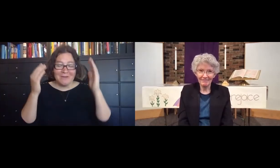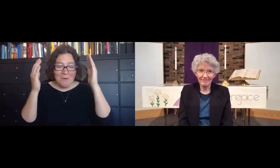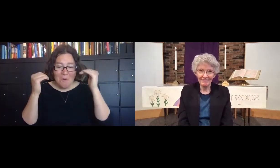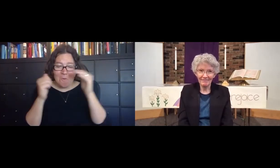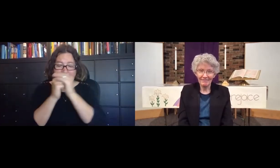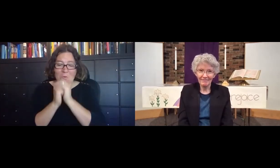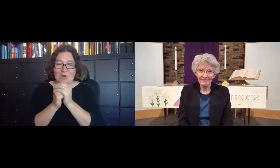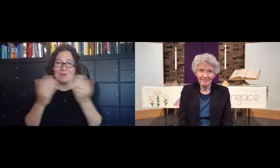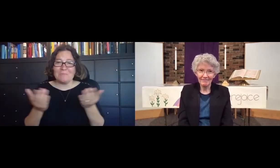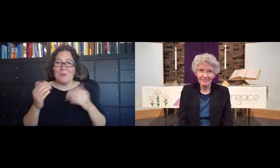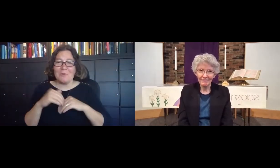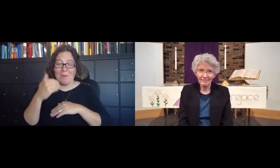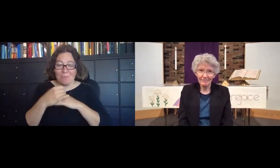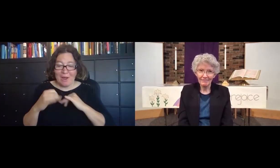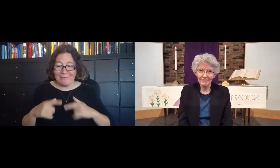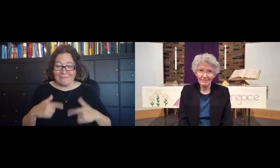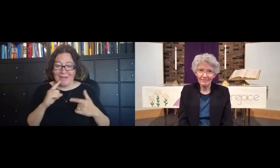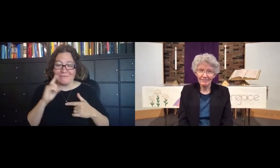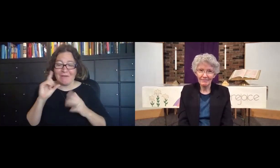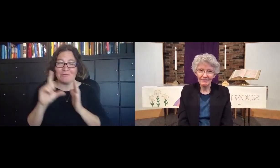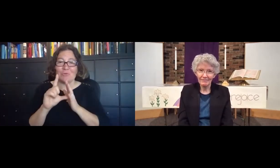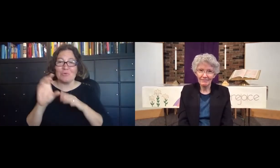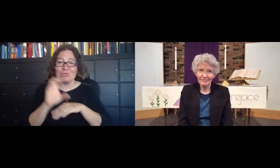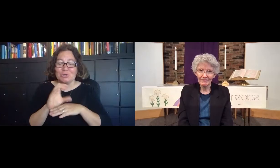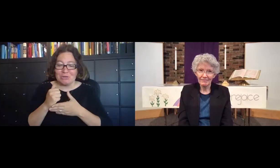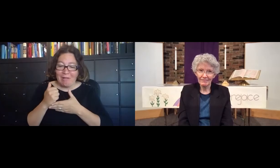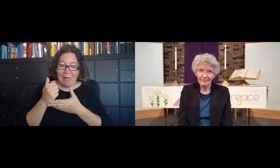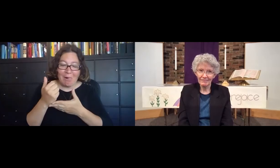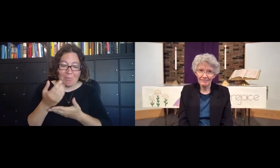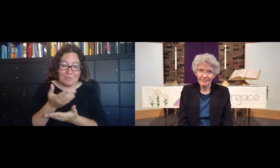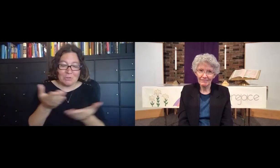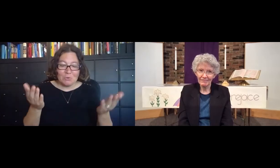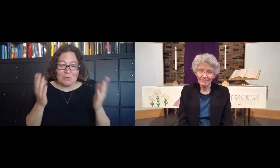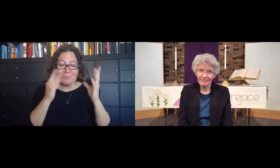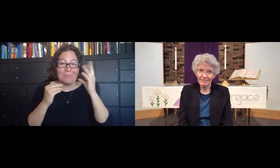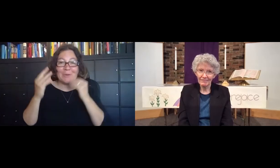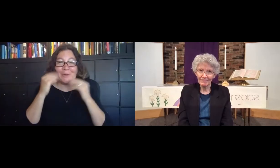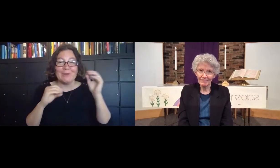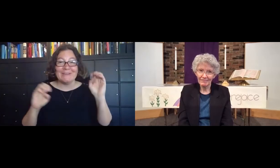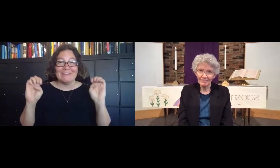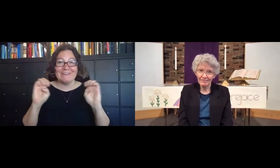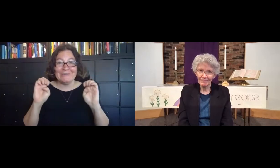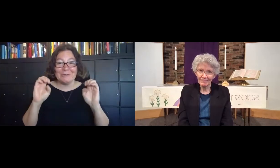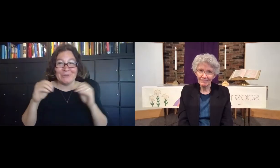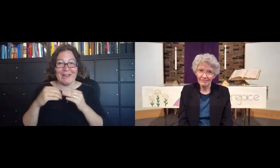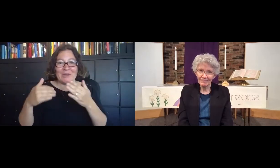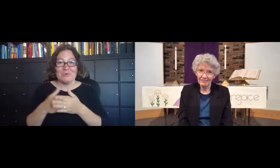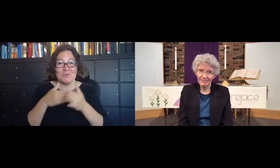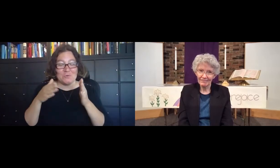So we hope that worship here at Bread of Life Deaf Lutheran Church helps you to experience Easter